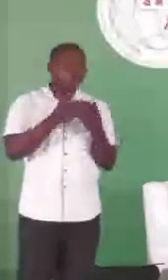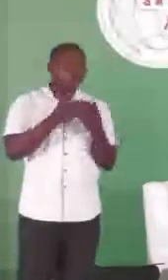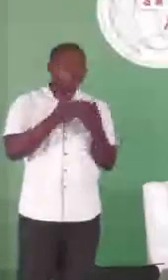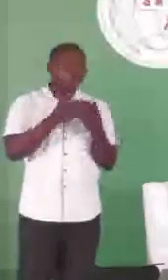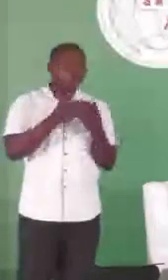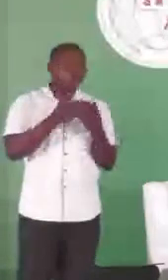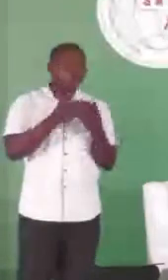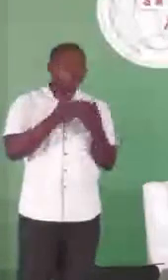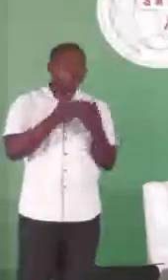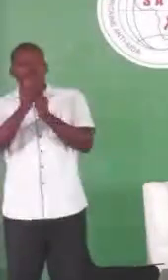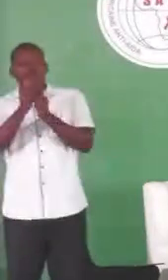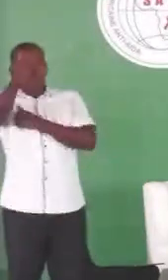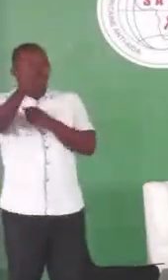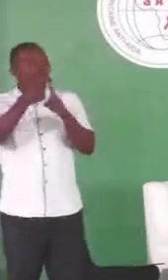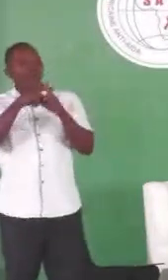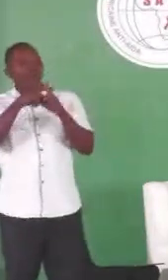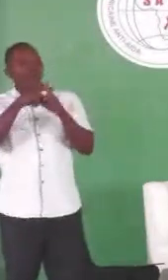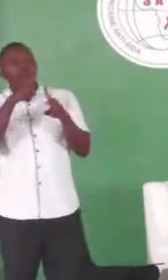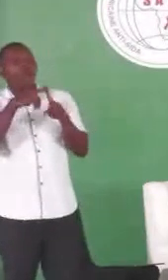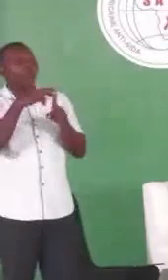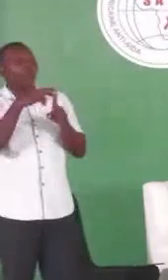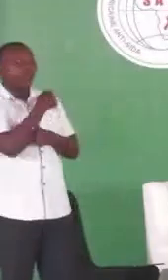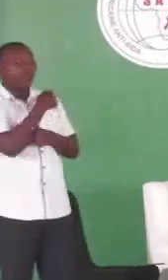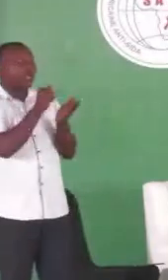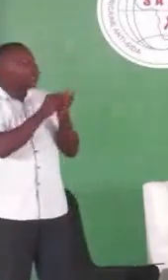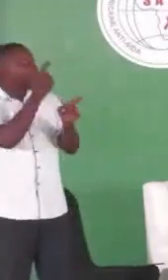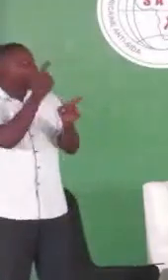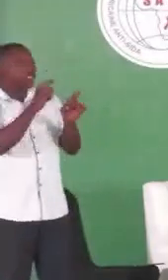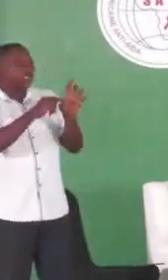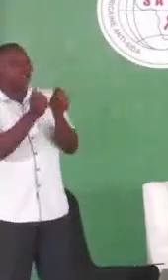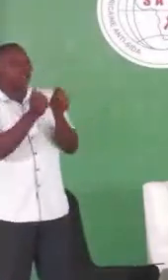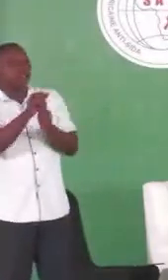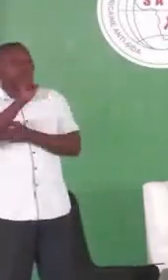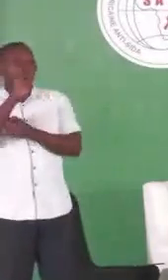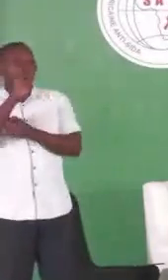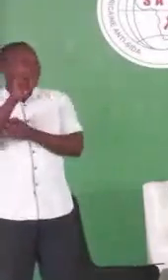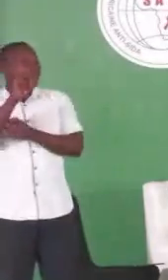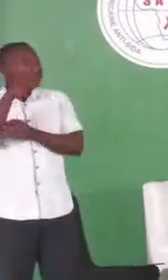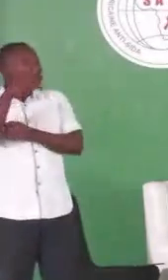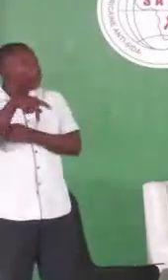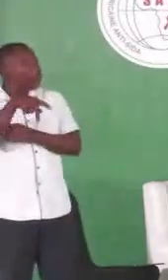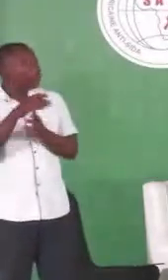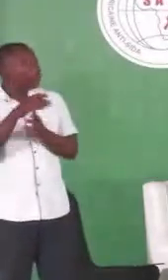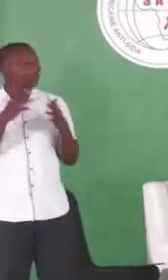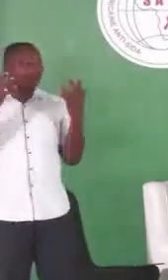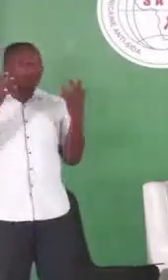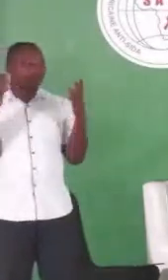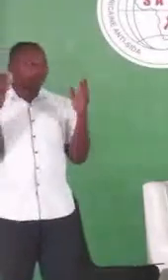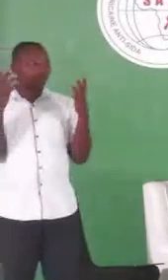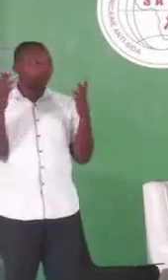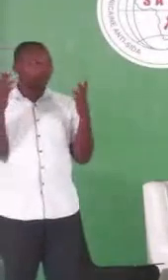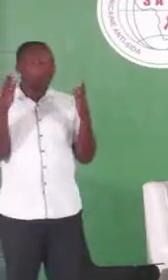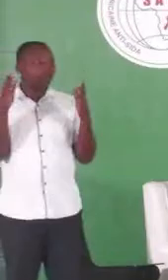we should just start with syphilis and see everything else come together. Yeah, thank you. Thanks